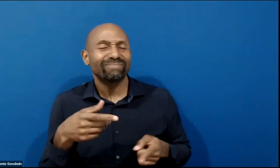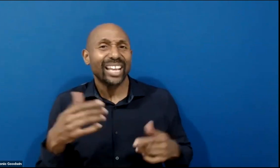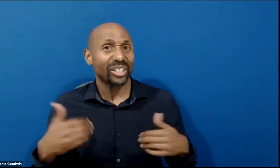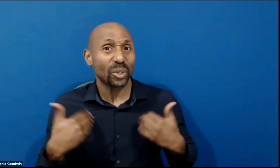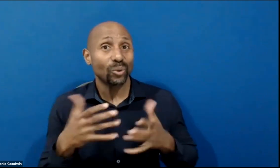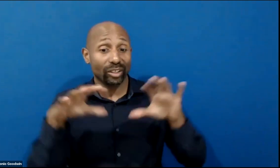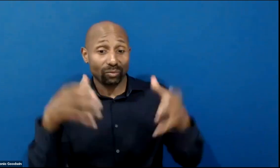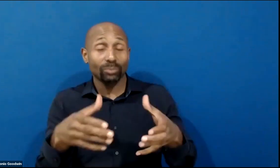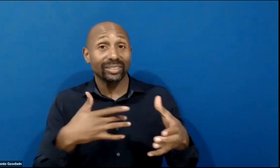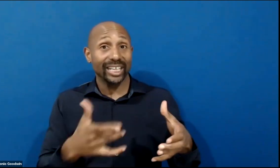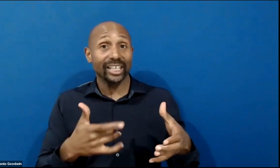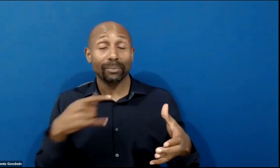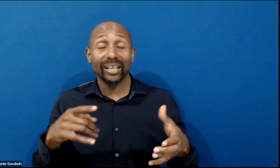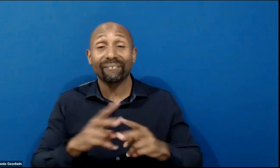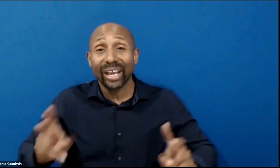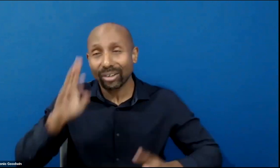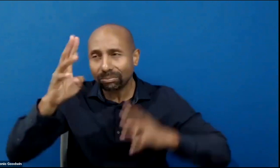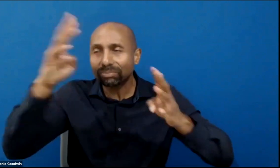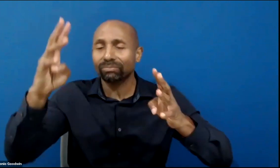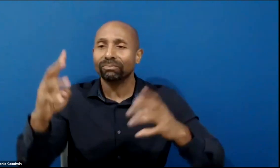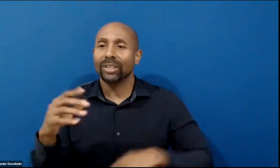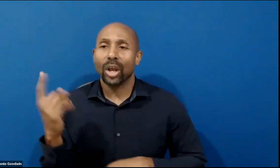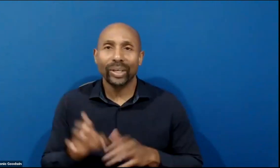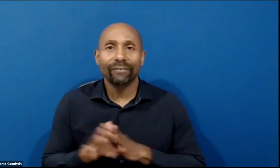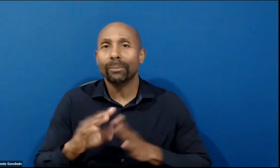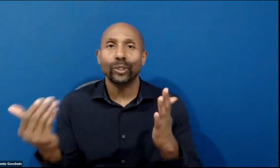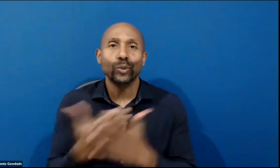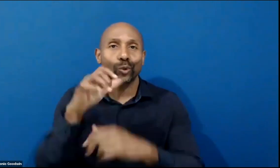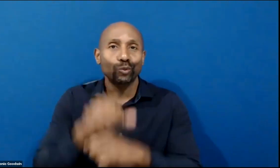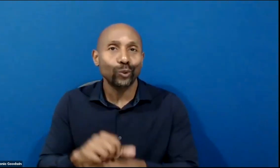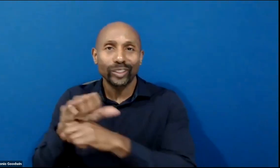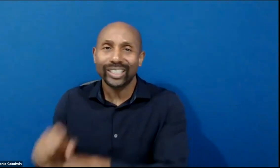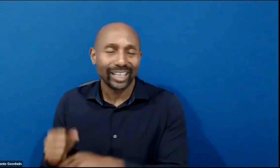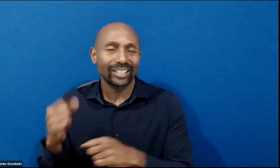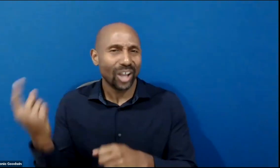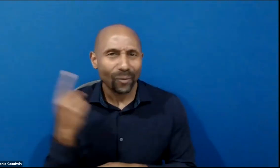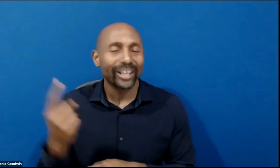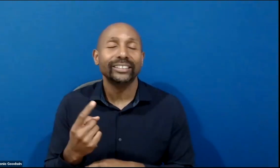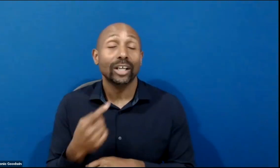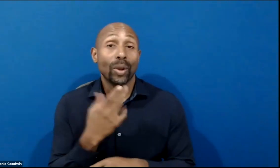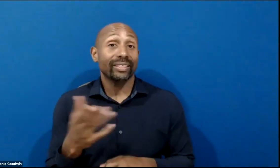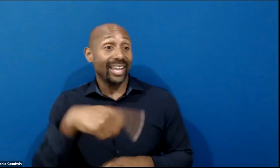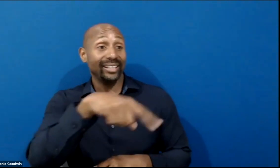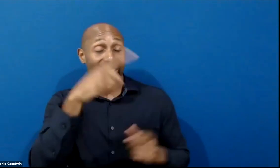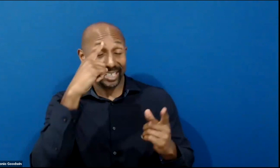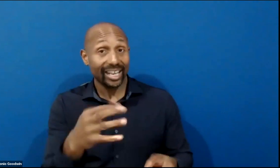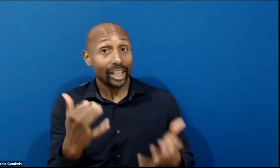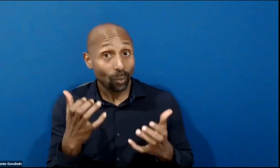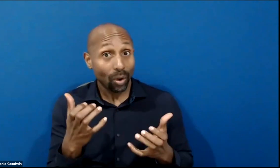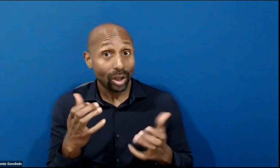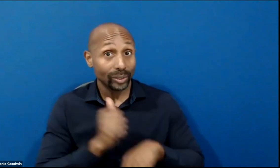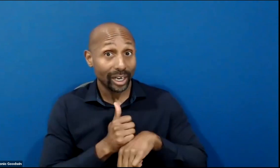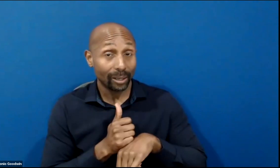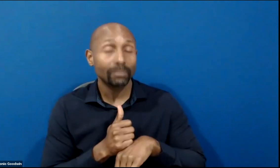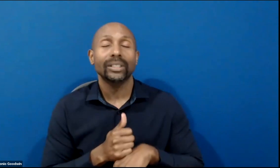new routines. And so one of the things that they decided that they wanted to do was to do an event called Bless